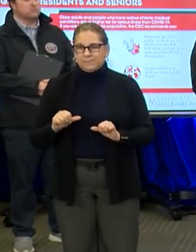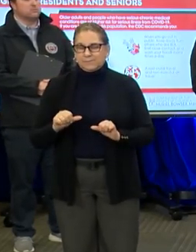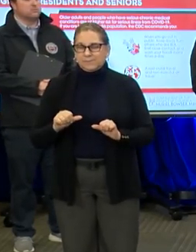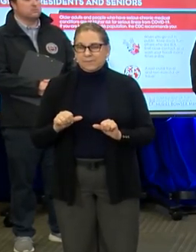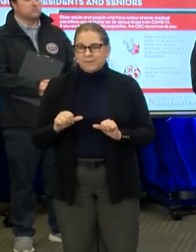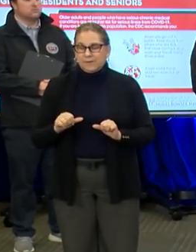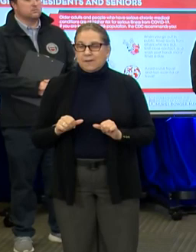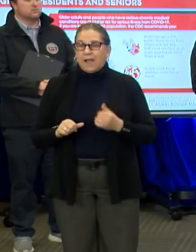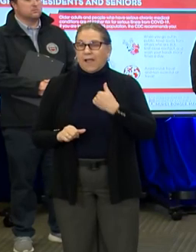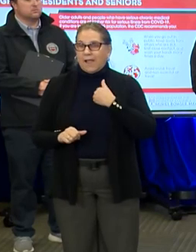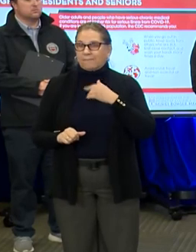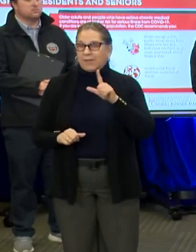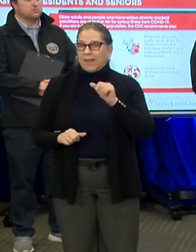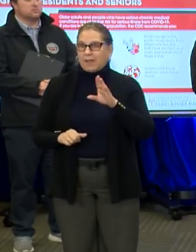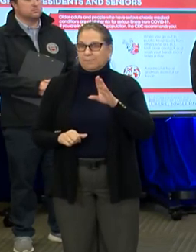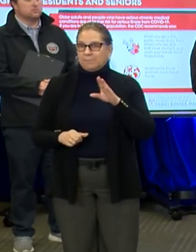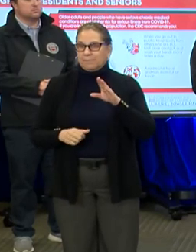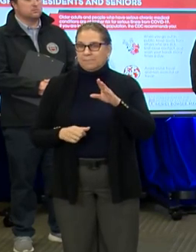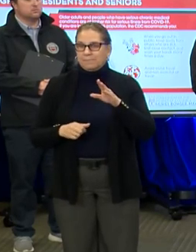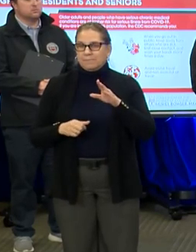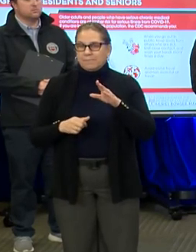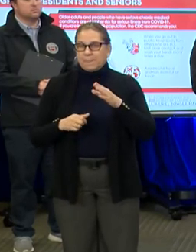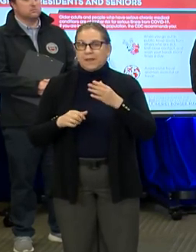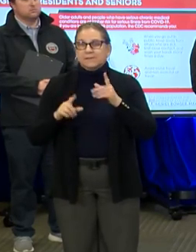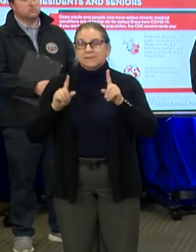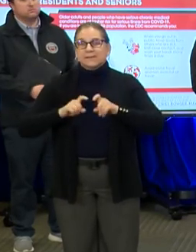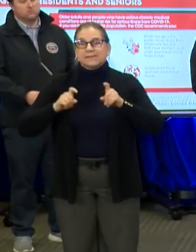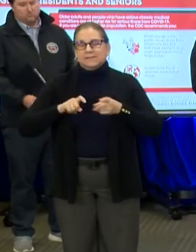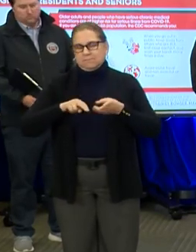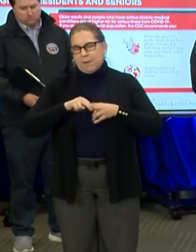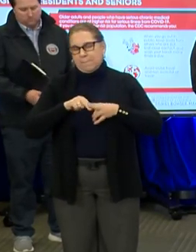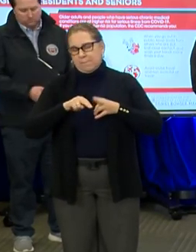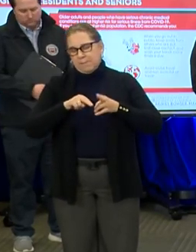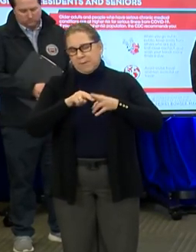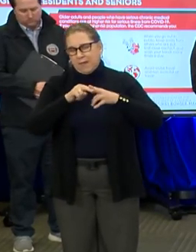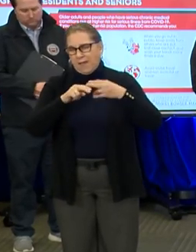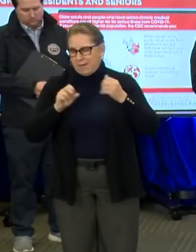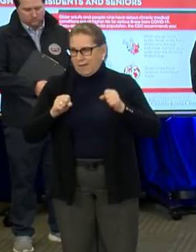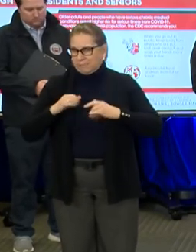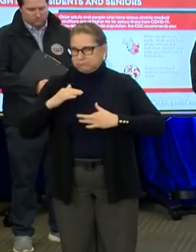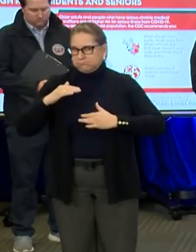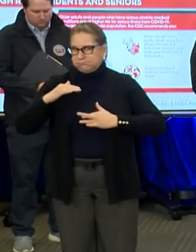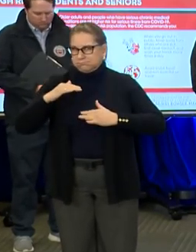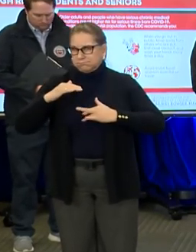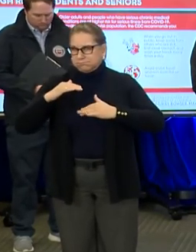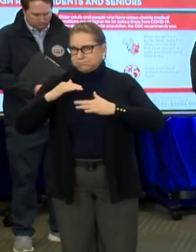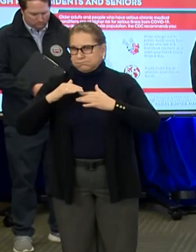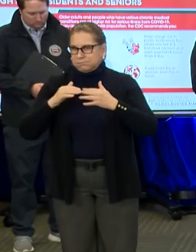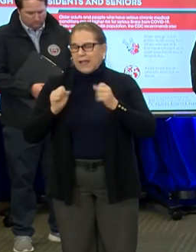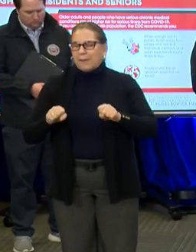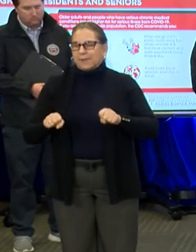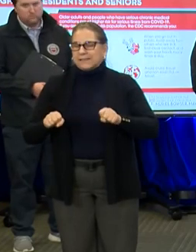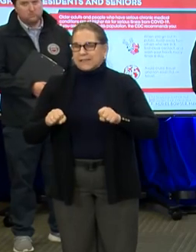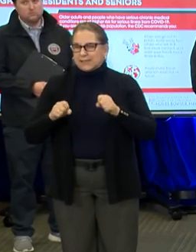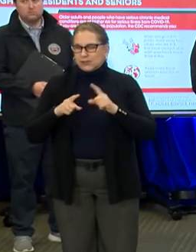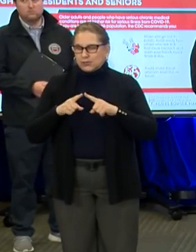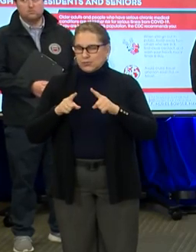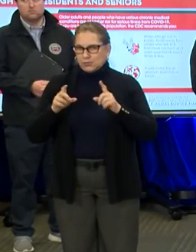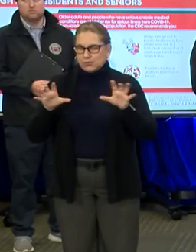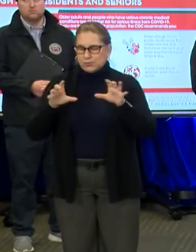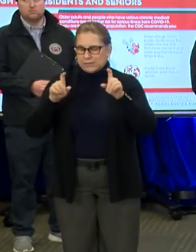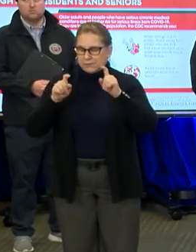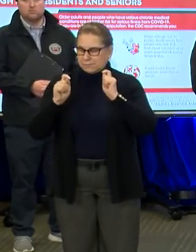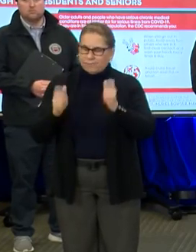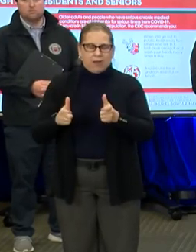our testing capacity in a pretty short amount of time. You might remember that when we reported our first positive case